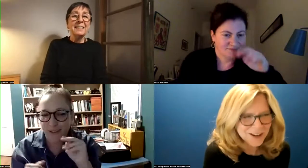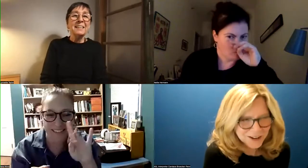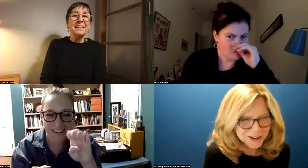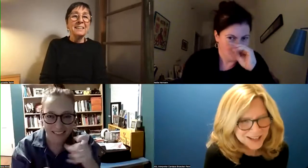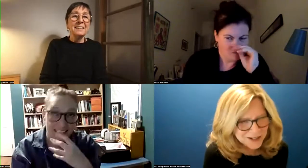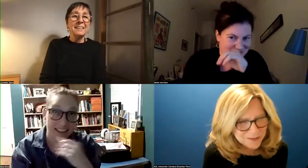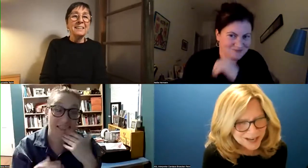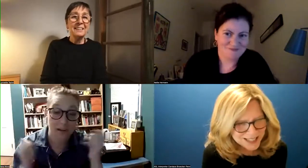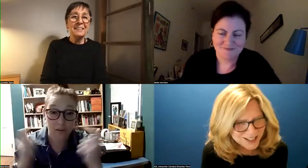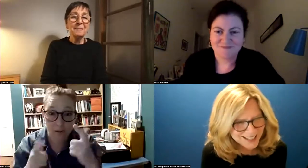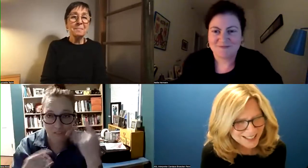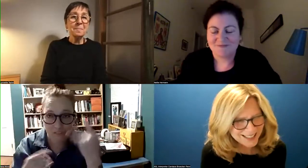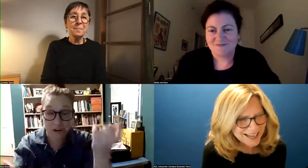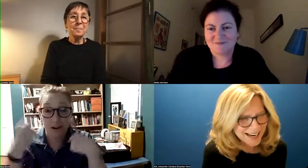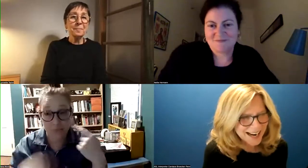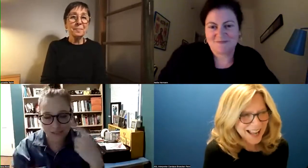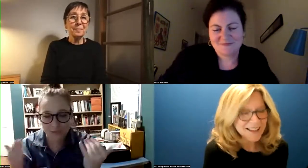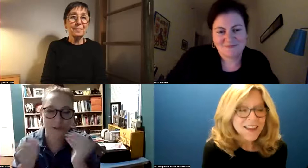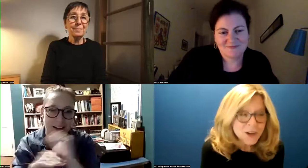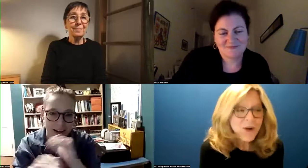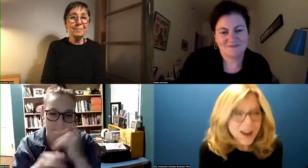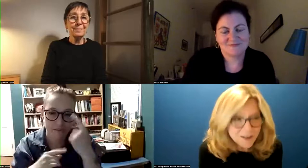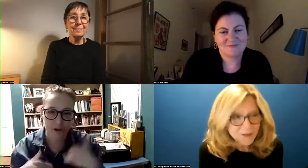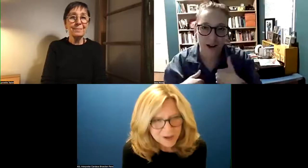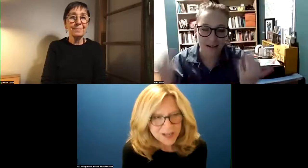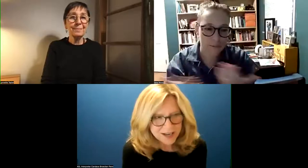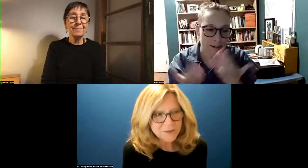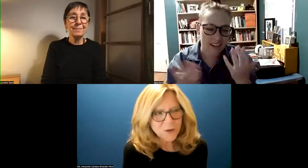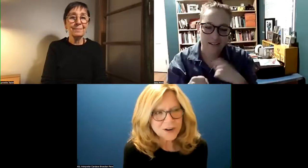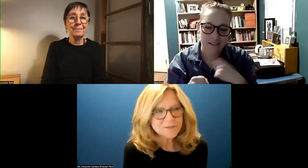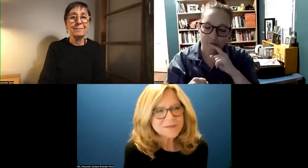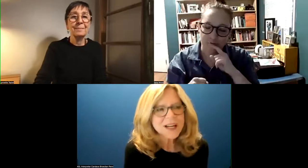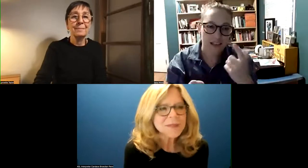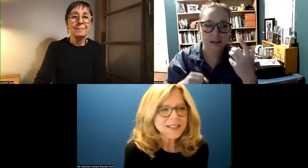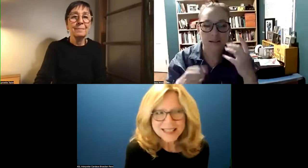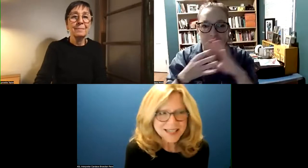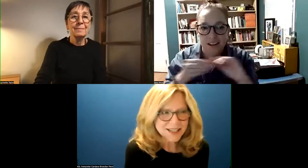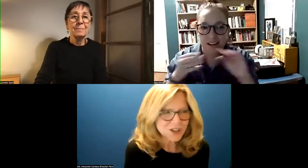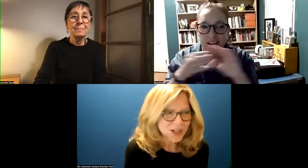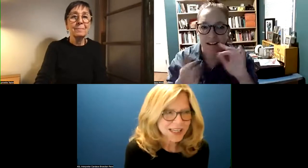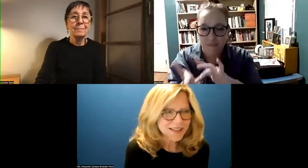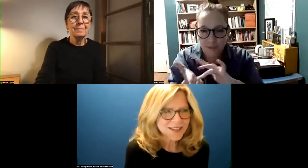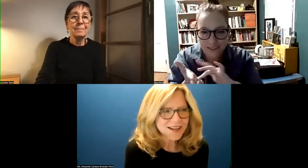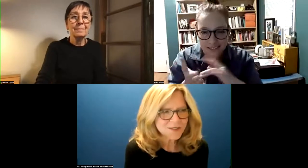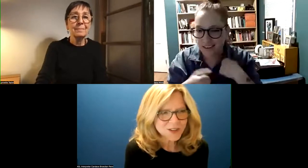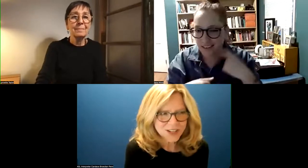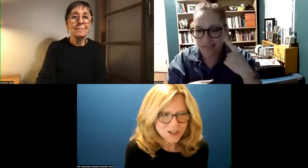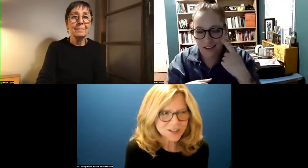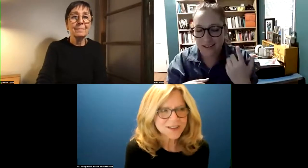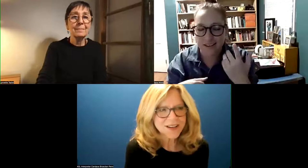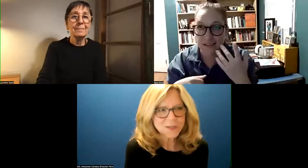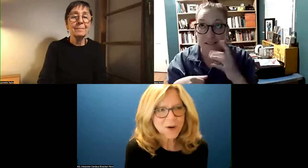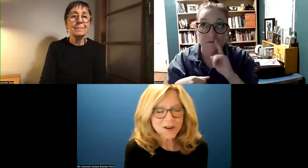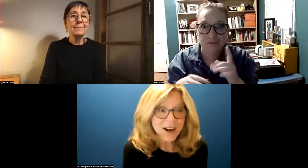Thank you. Thank you so much, Nellie. And thank you everybody for coming tonight and joining in this